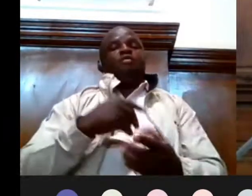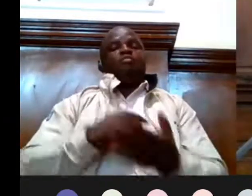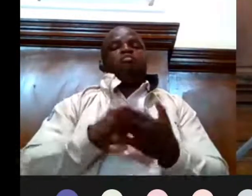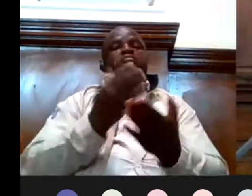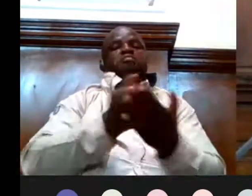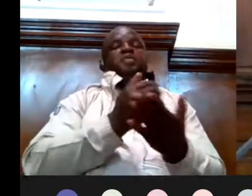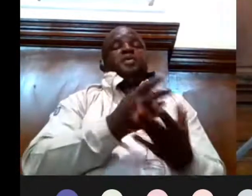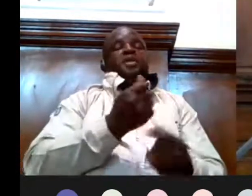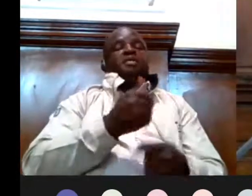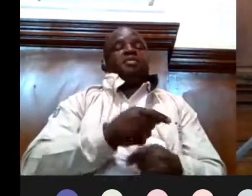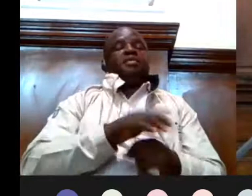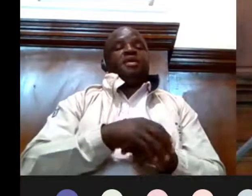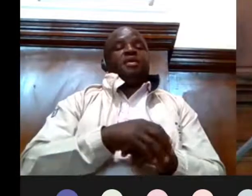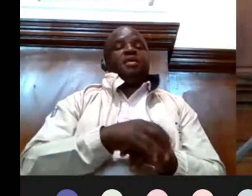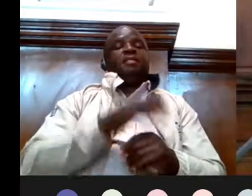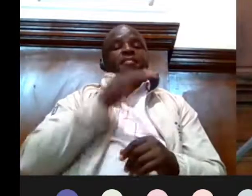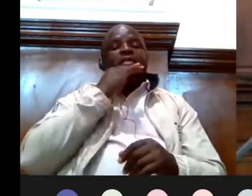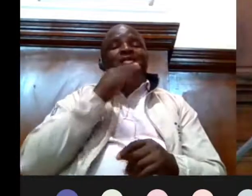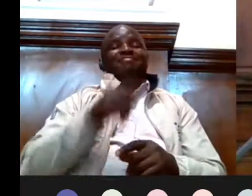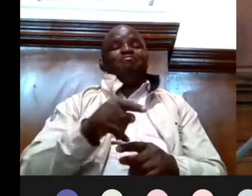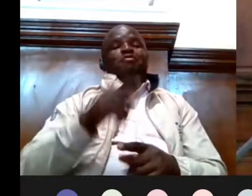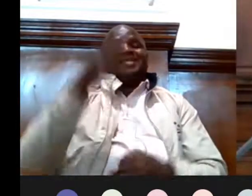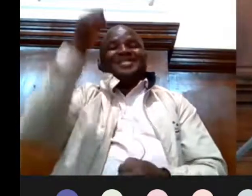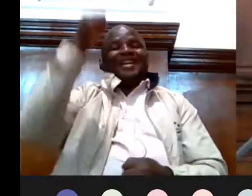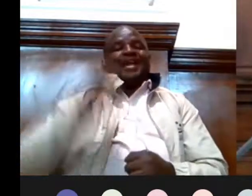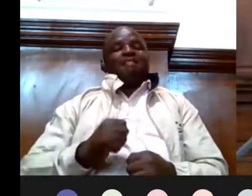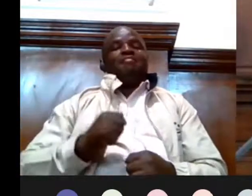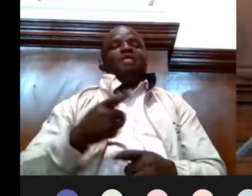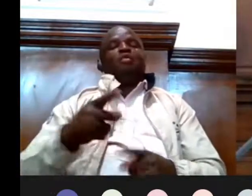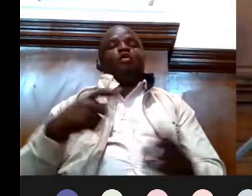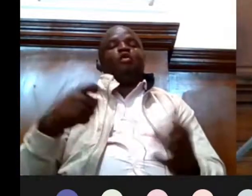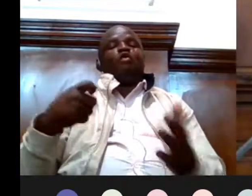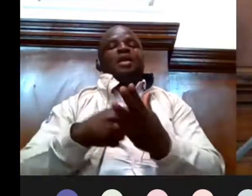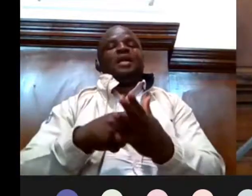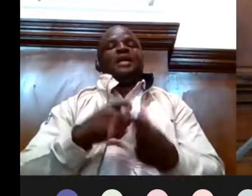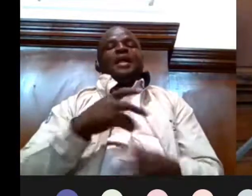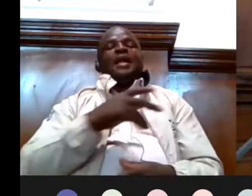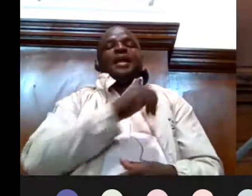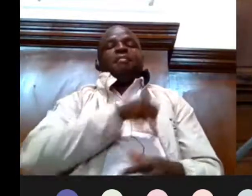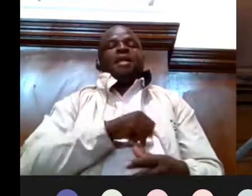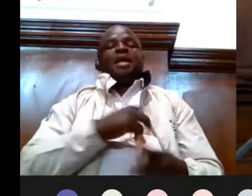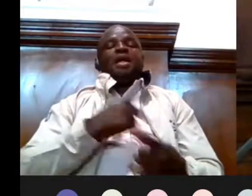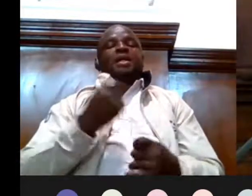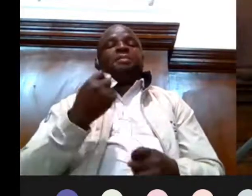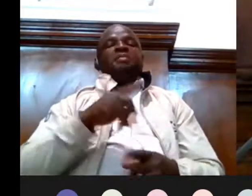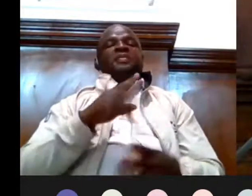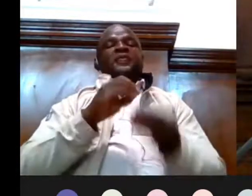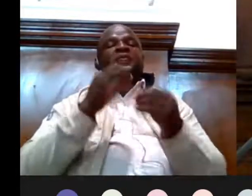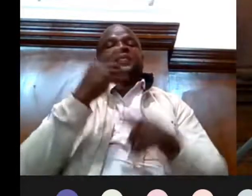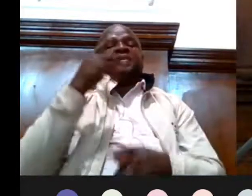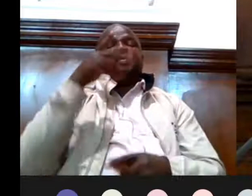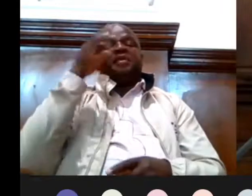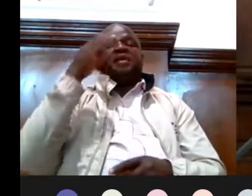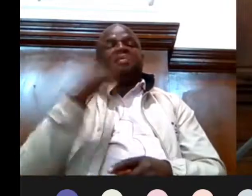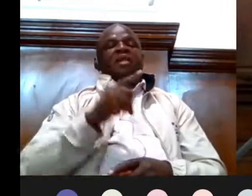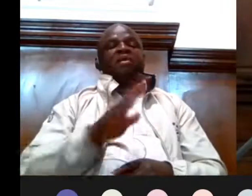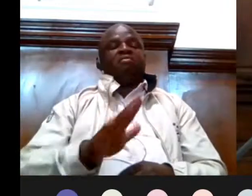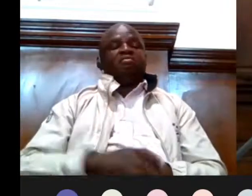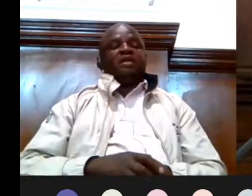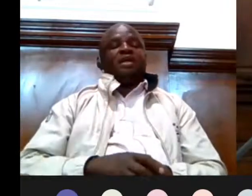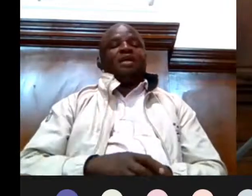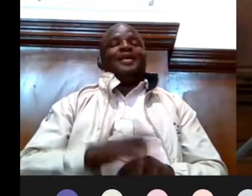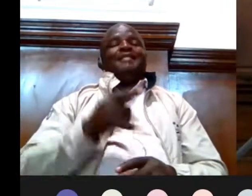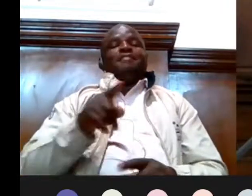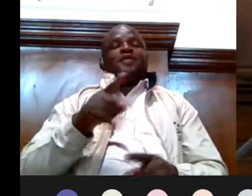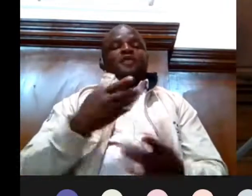bit of money. Not to go gambling or buy fabulous handbags and hairdos. No, it is so